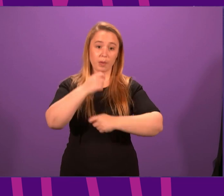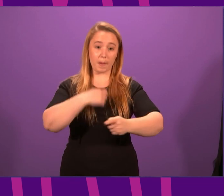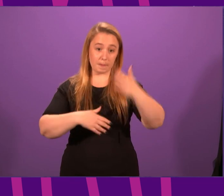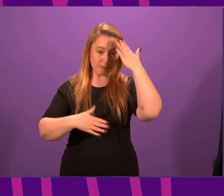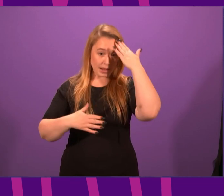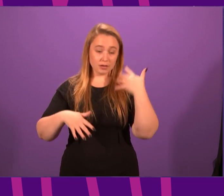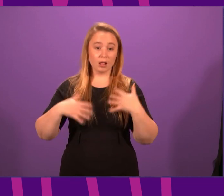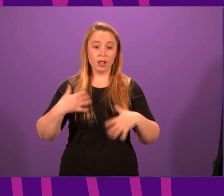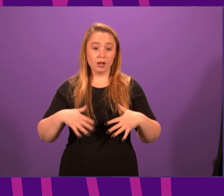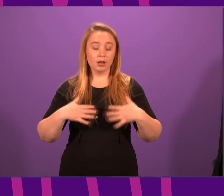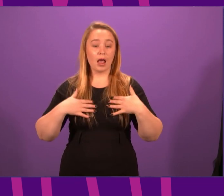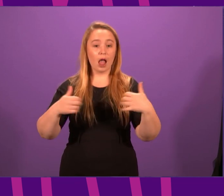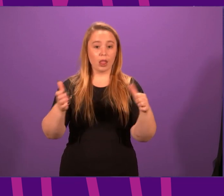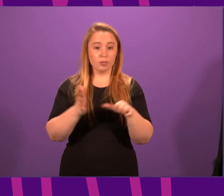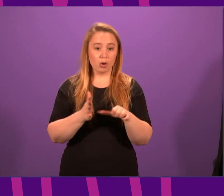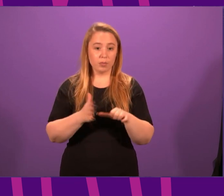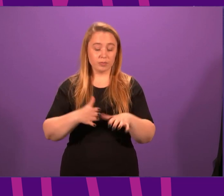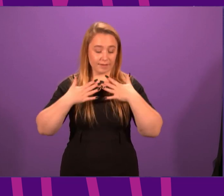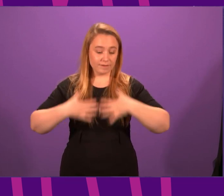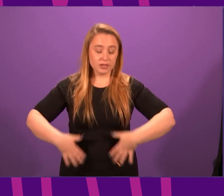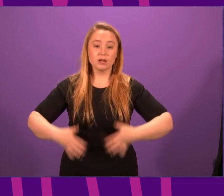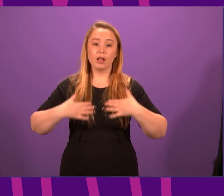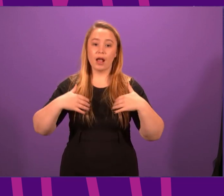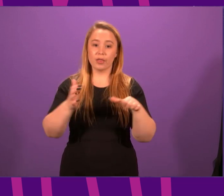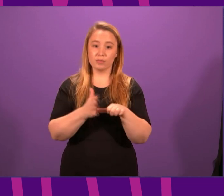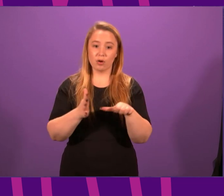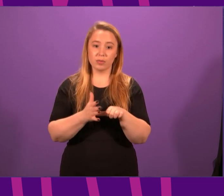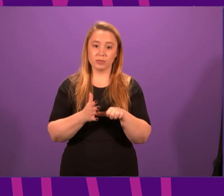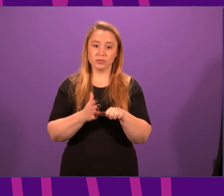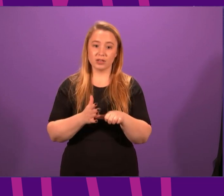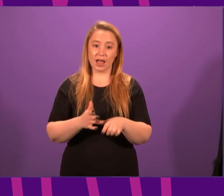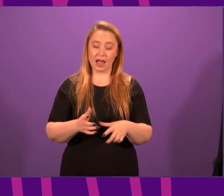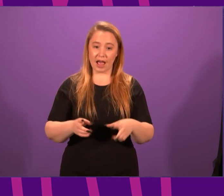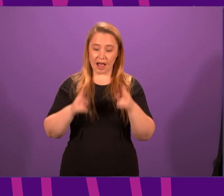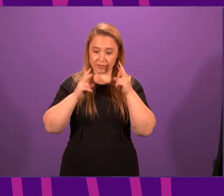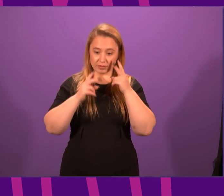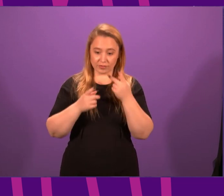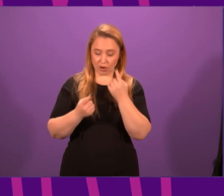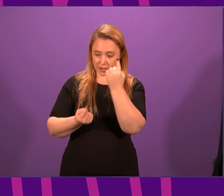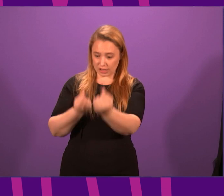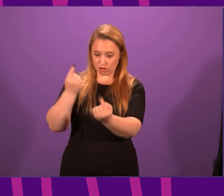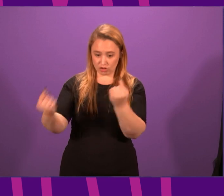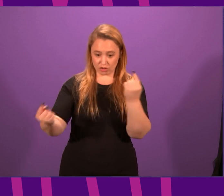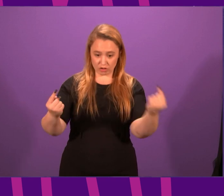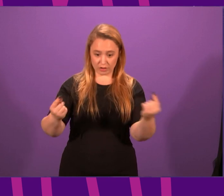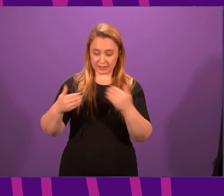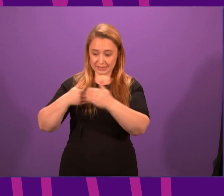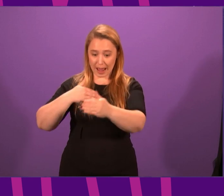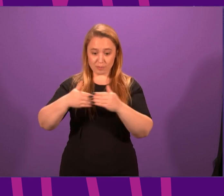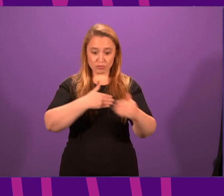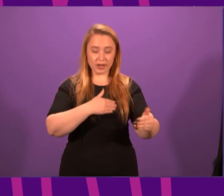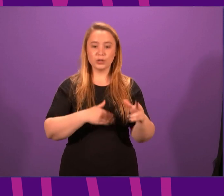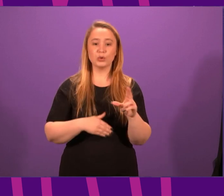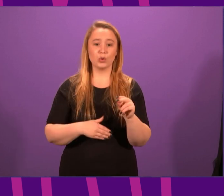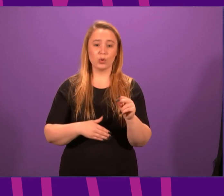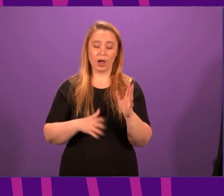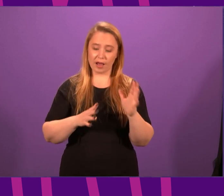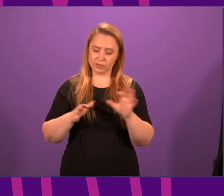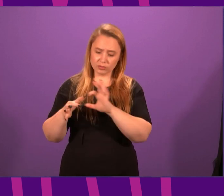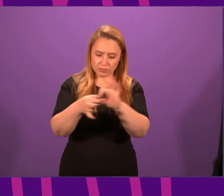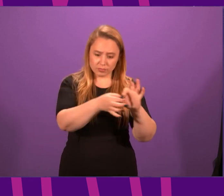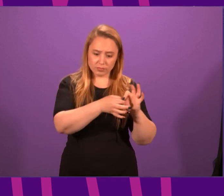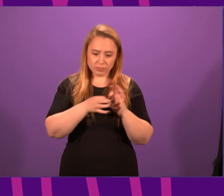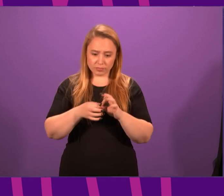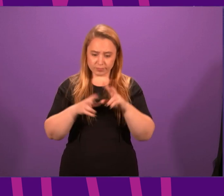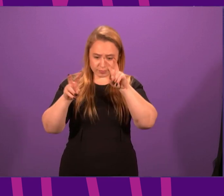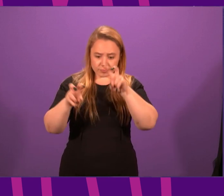mental health problems. None of these issues can be viewed in isolation. We must strike the best balances we can in the interests